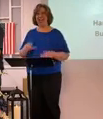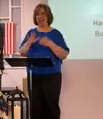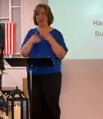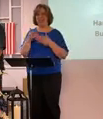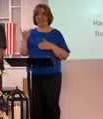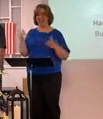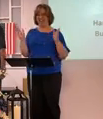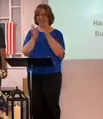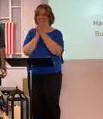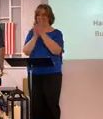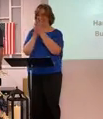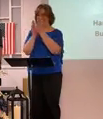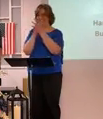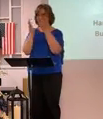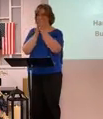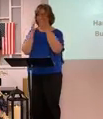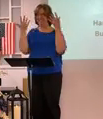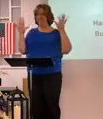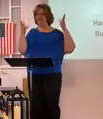that.